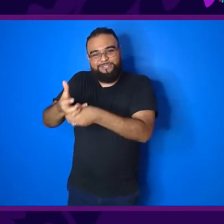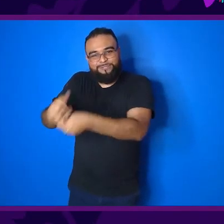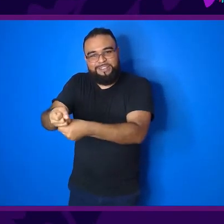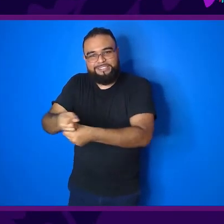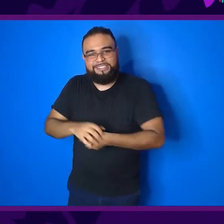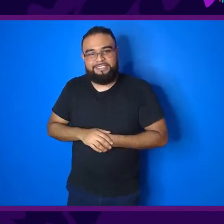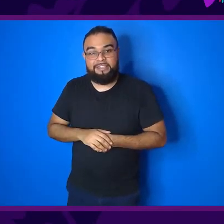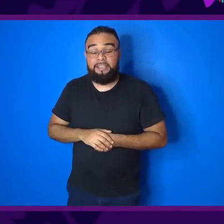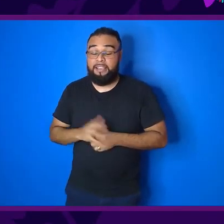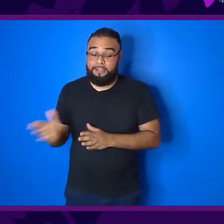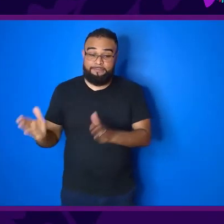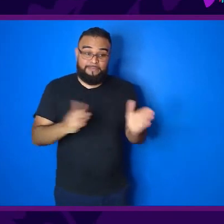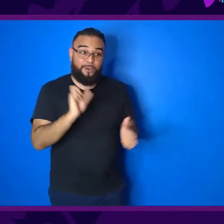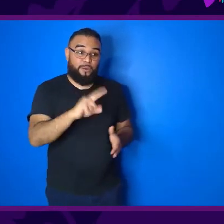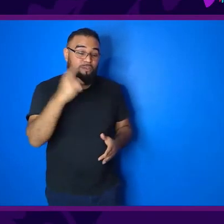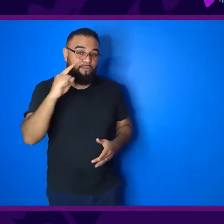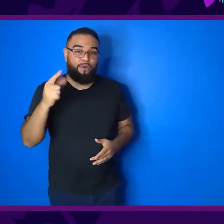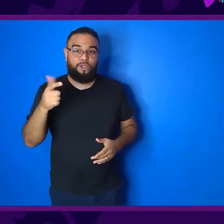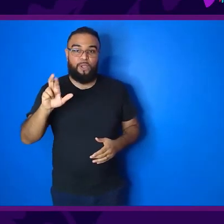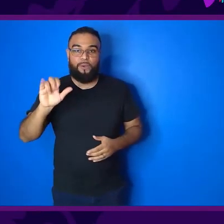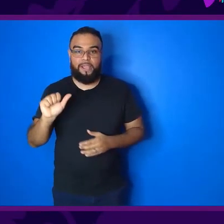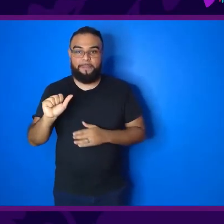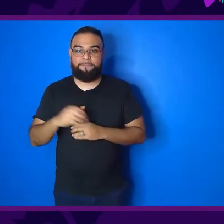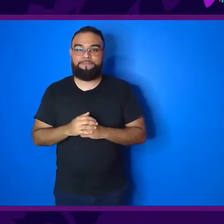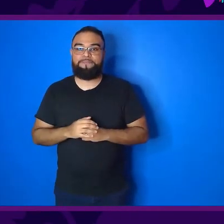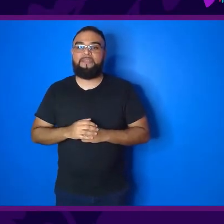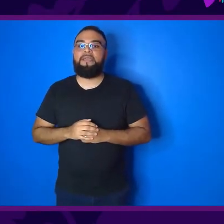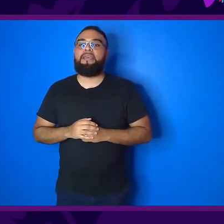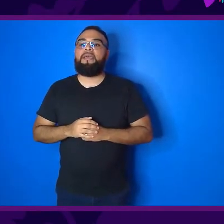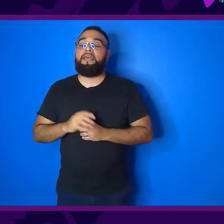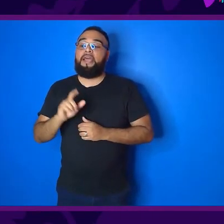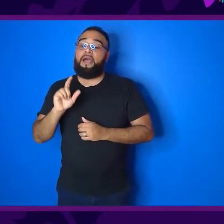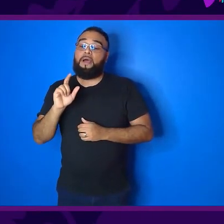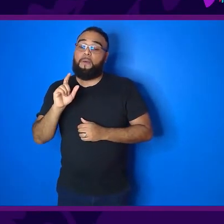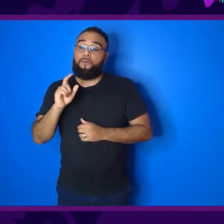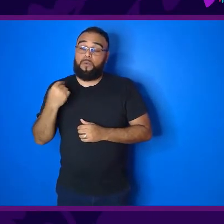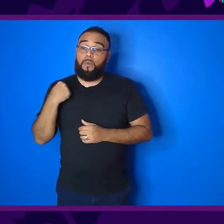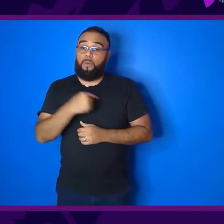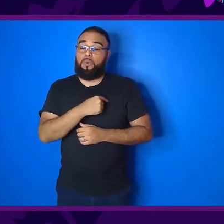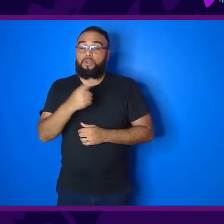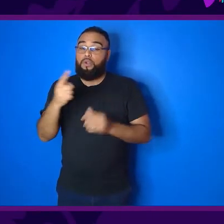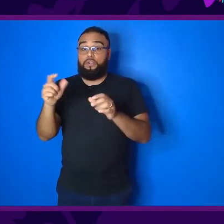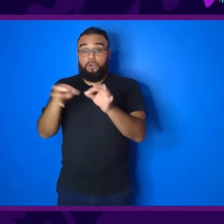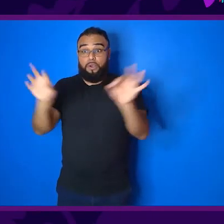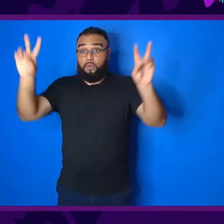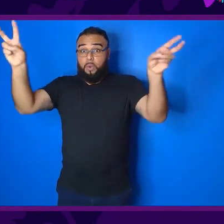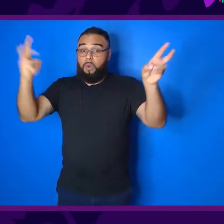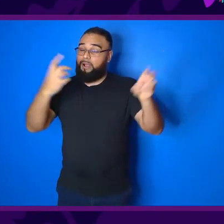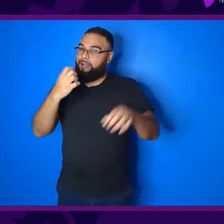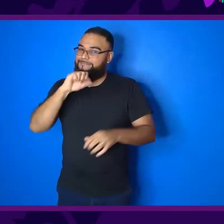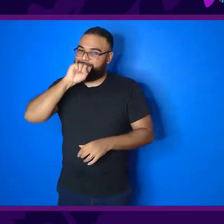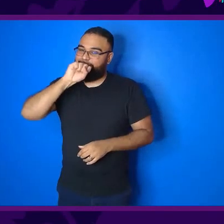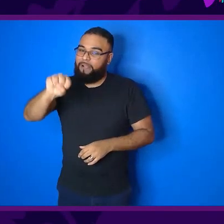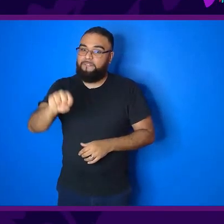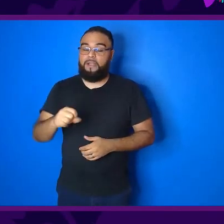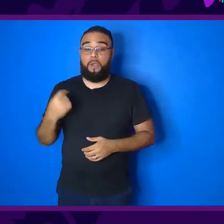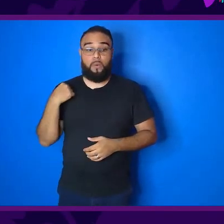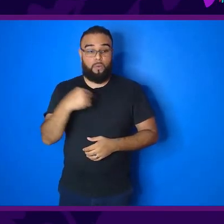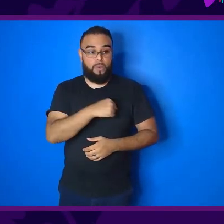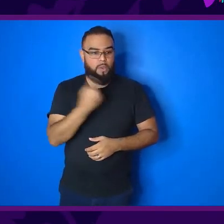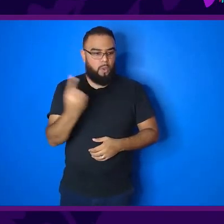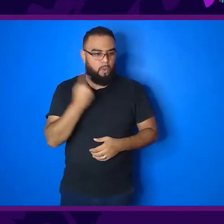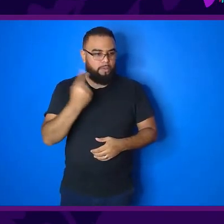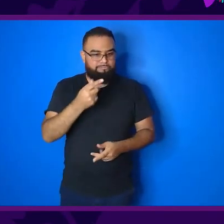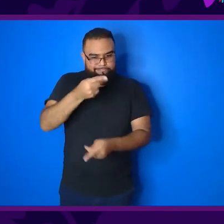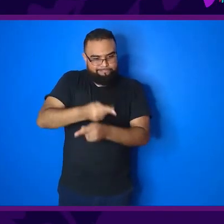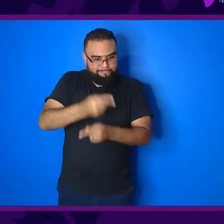One of my favorite quotes of yours is, "We've begun to raise our daughters more like our sons, but few have the courage to raise our sons more like our